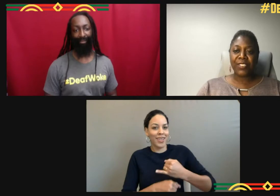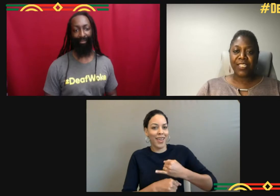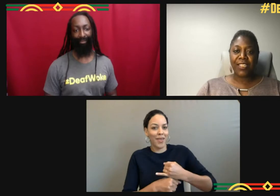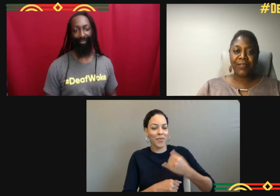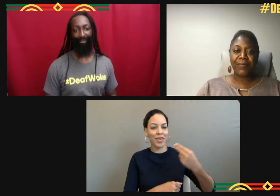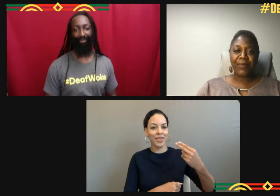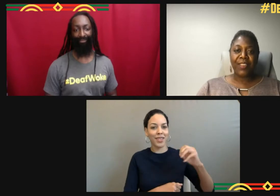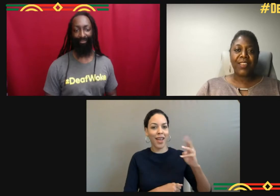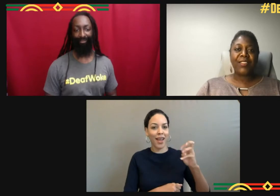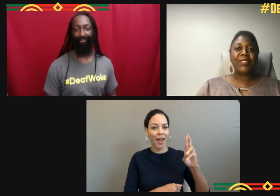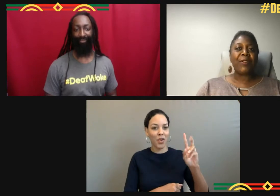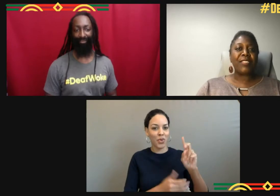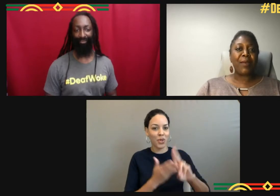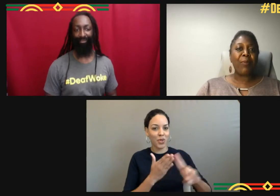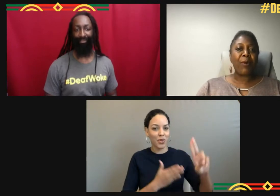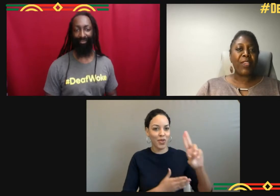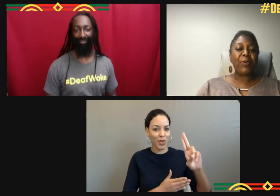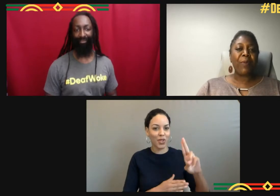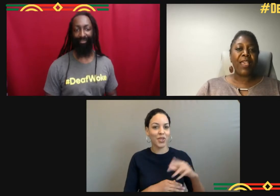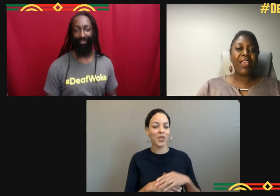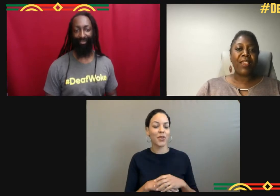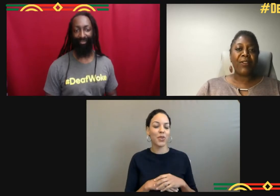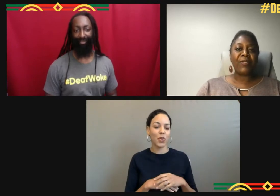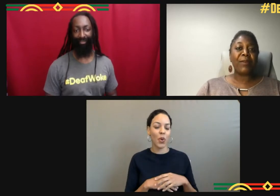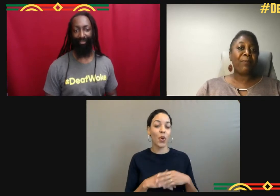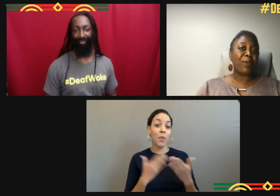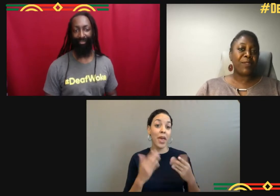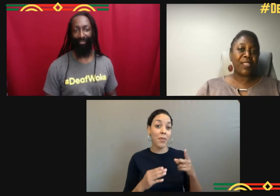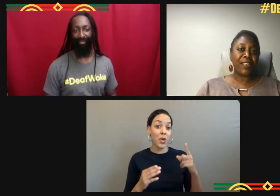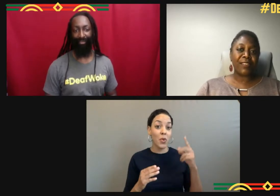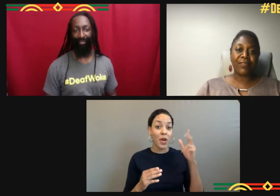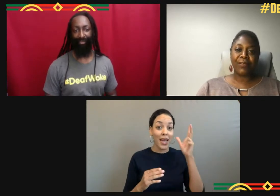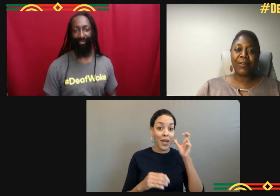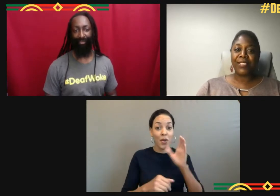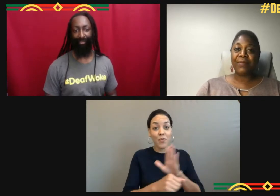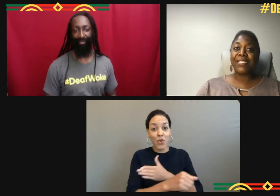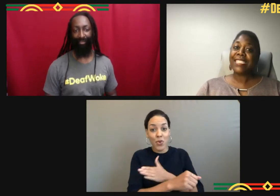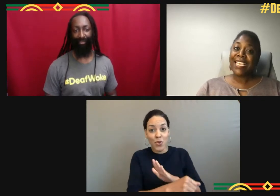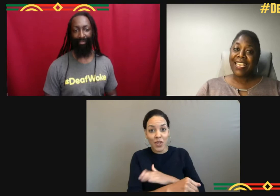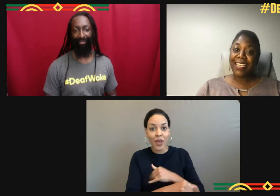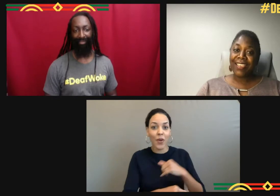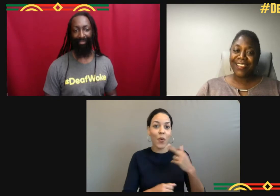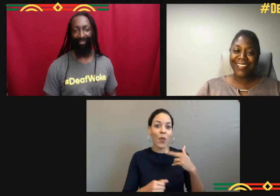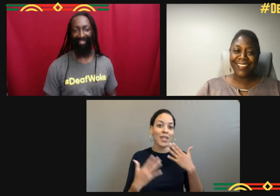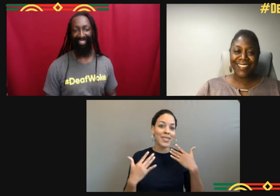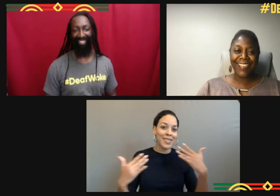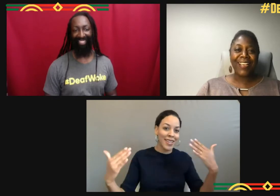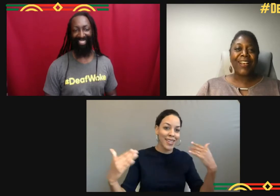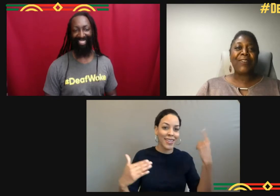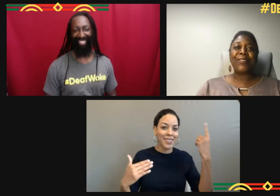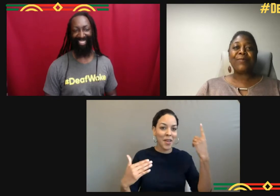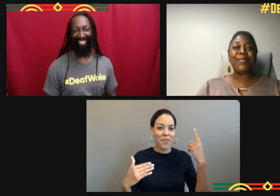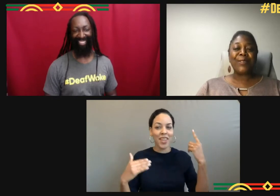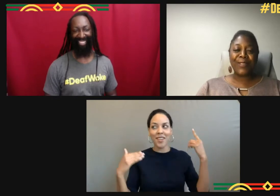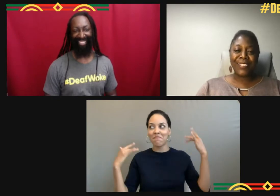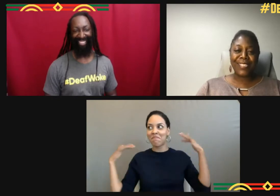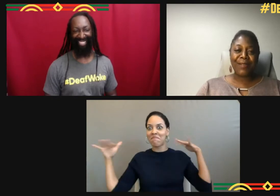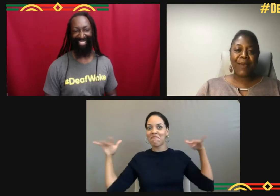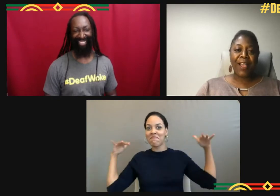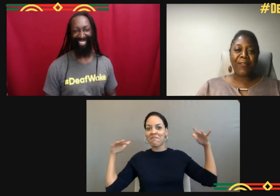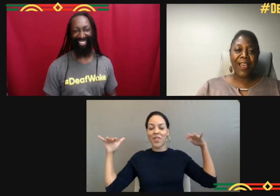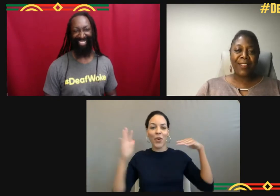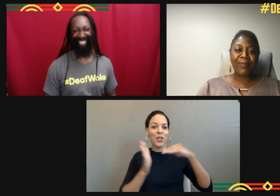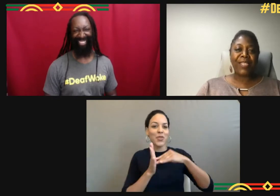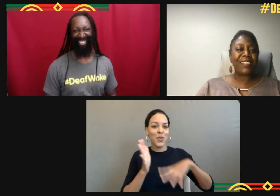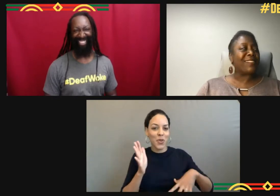Howard University. So at some point, you may hear some music or some singing or some students